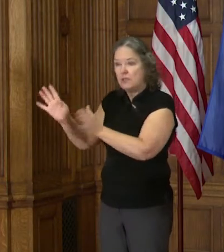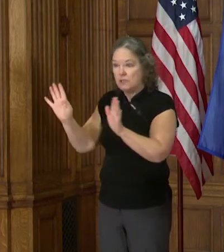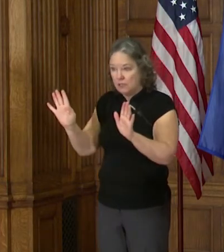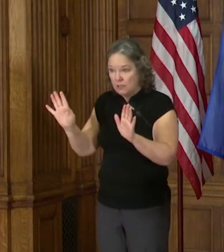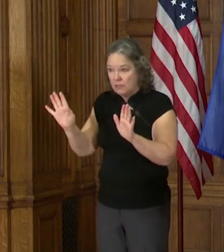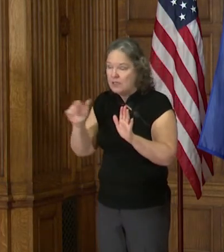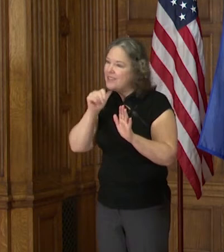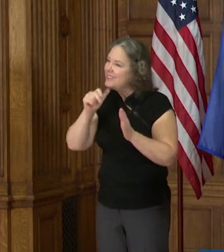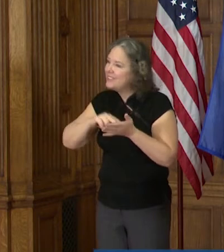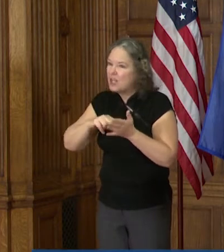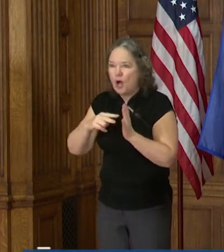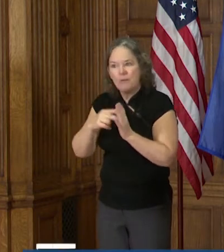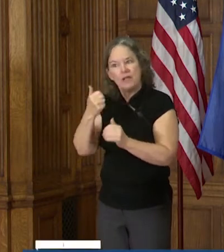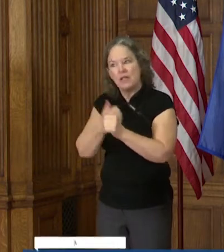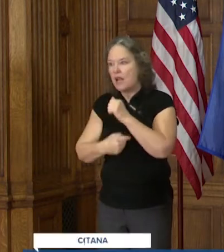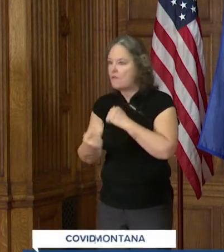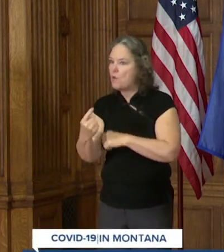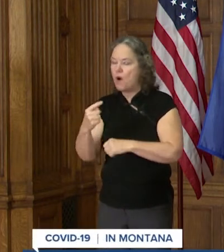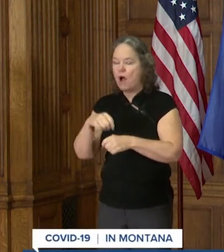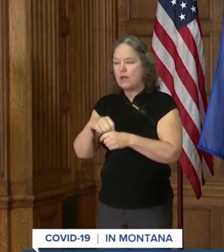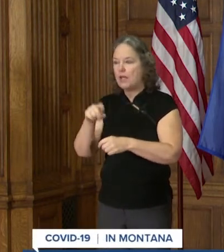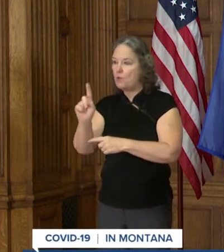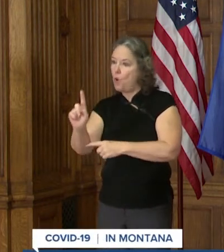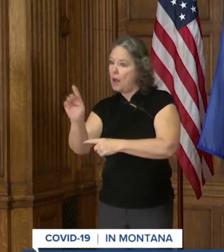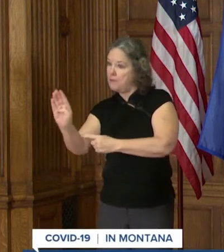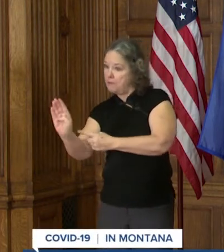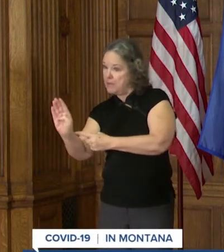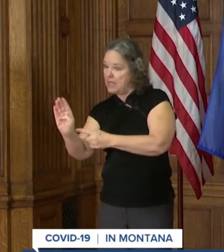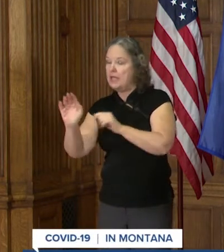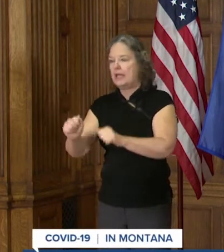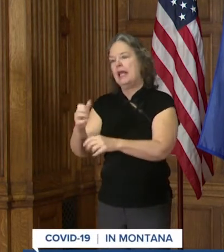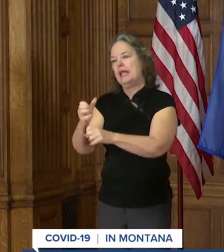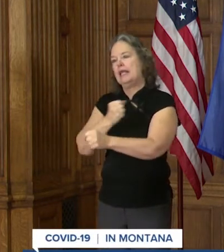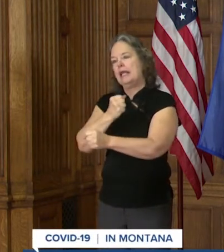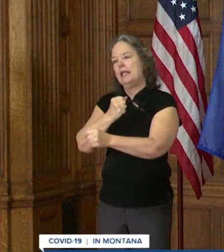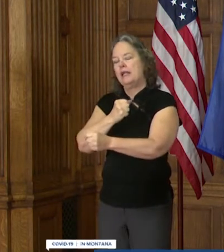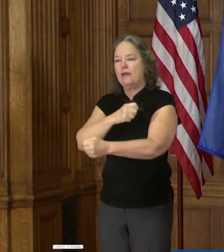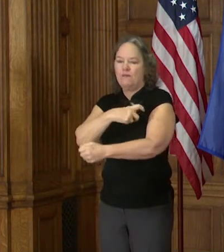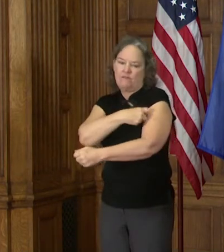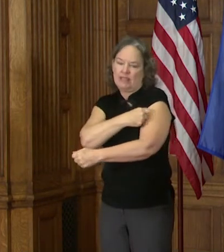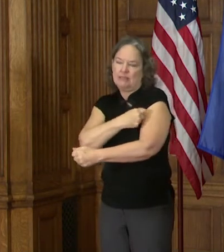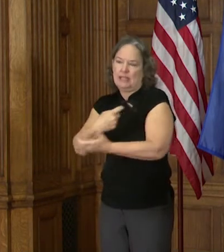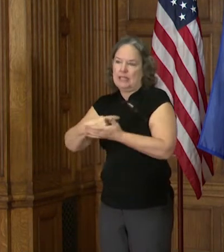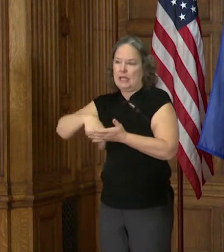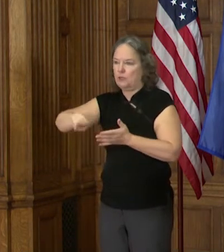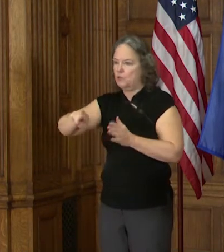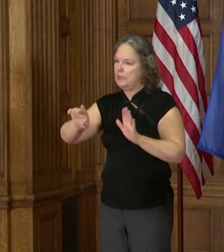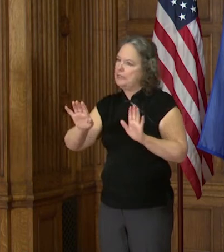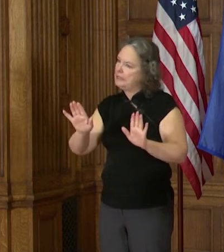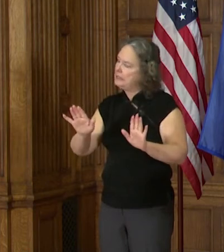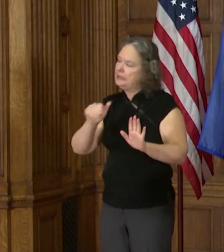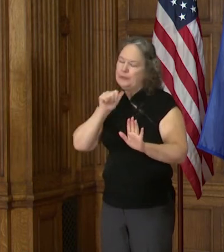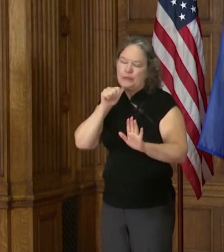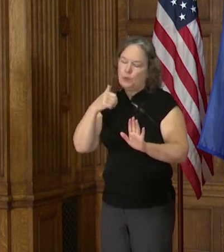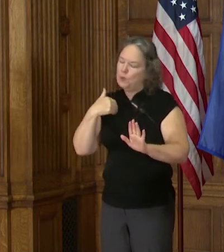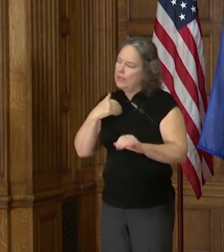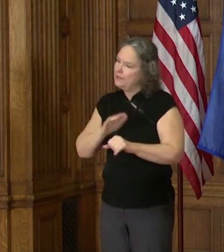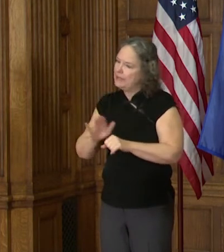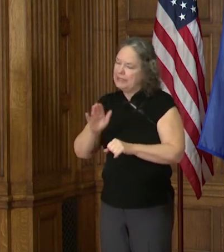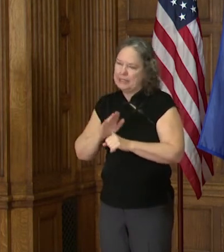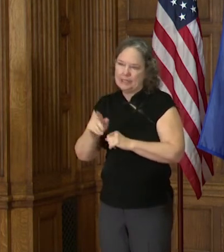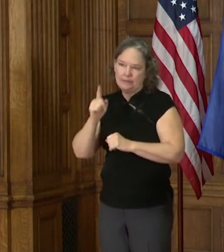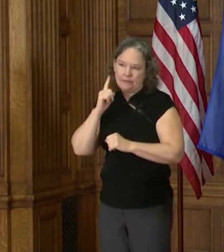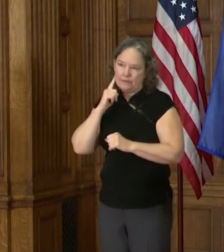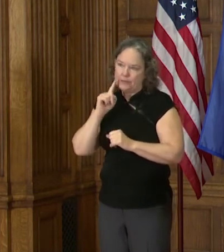mean everyone that is in 1B will be able to get their vaccine next week. We don't have the supply for the demand